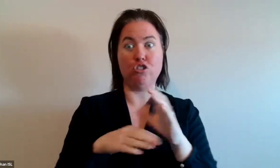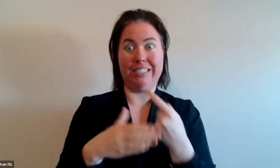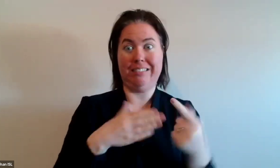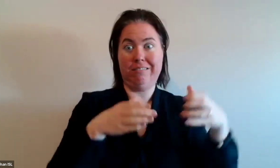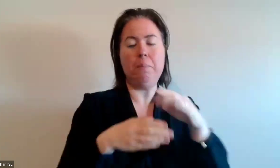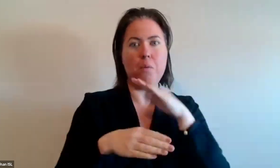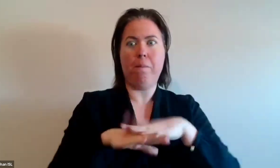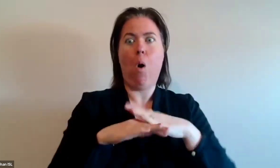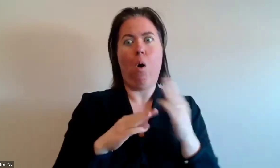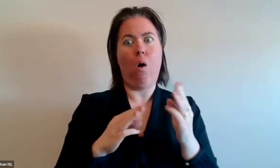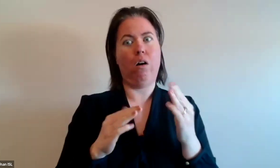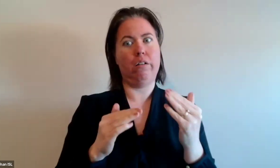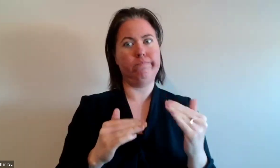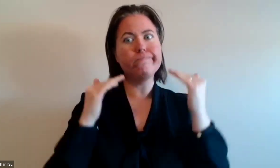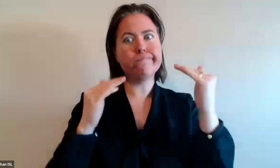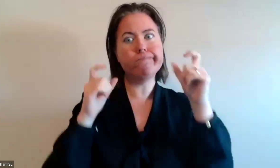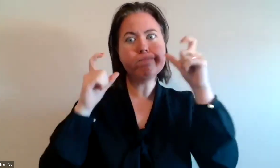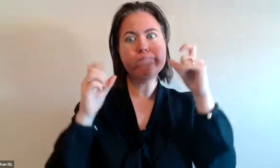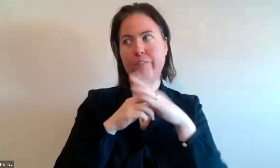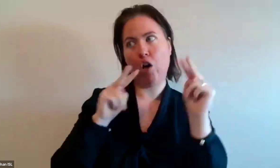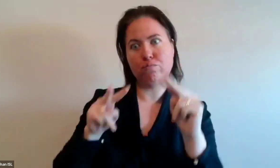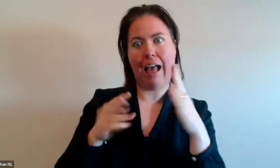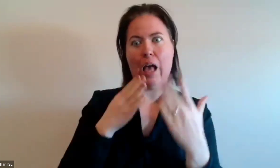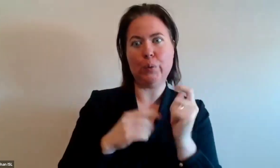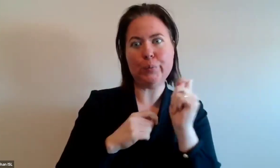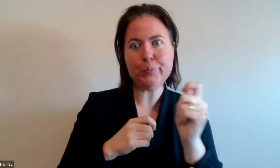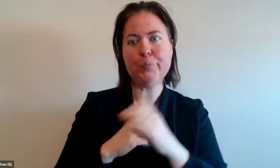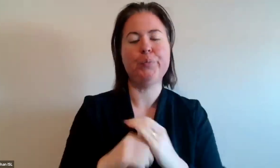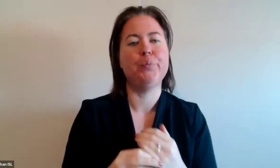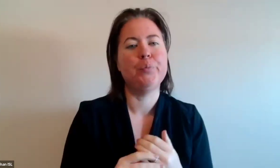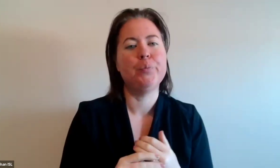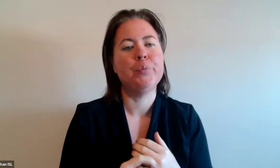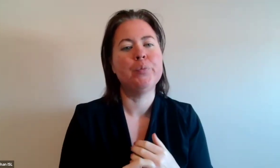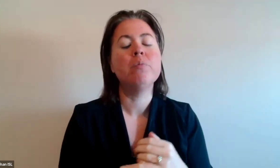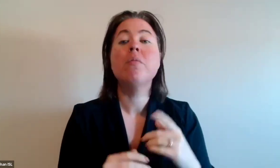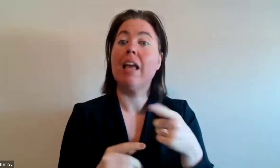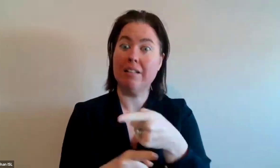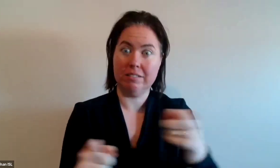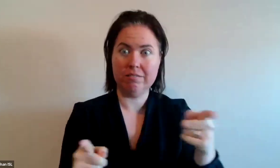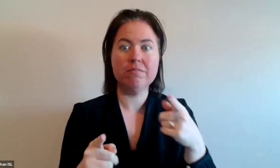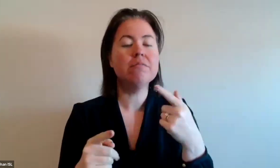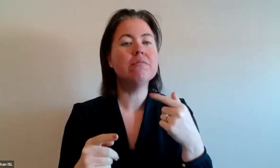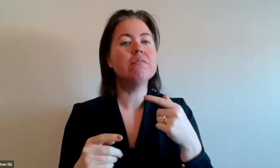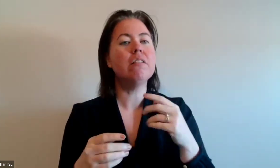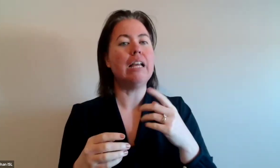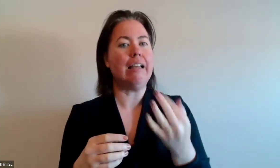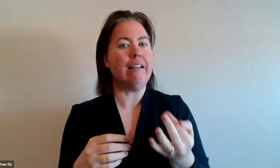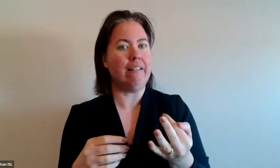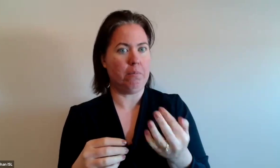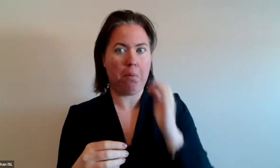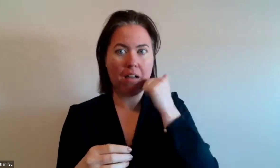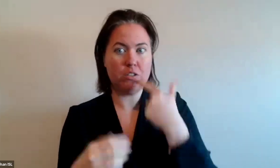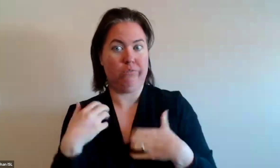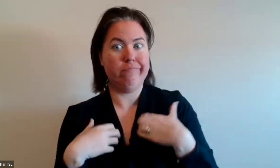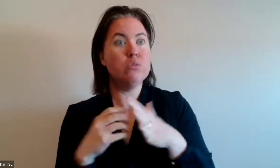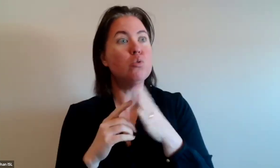And so I suppose for ourselves and for all of you, our interest in reporting and engaging with the list of issues stage is